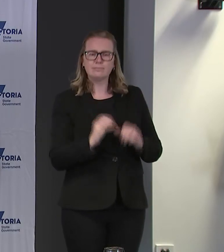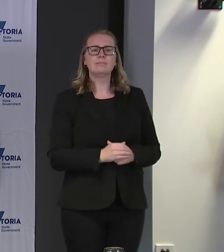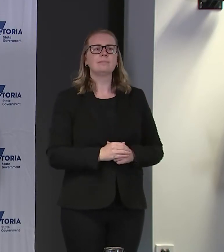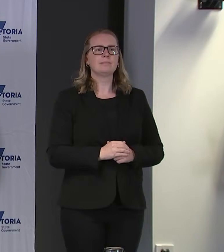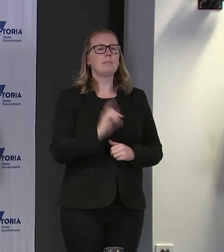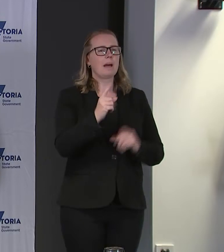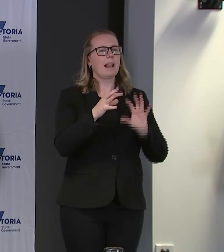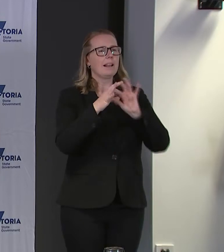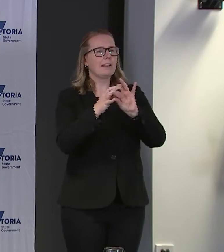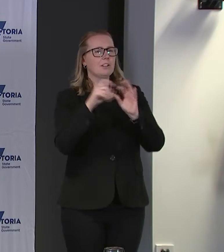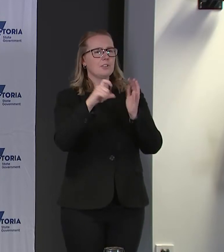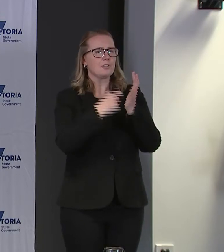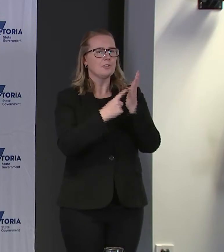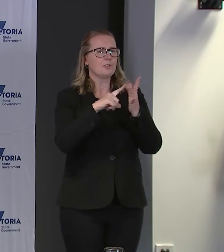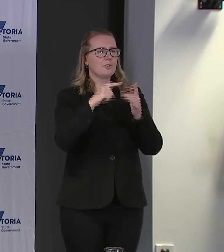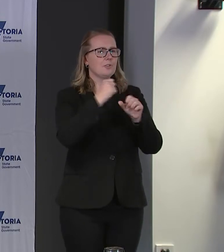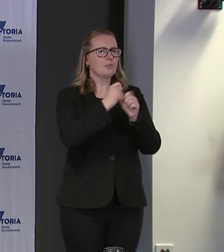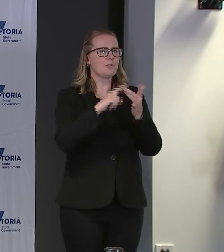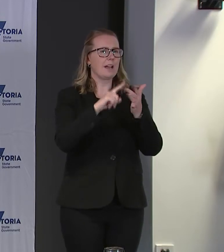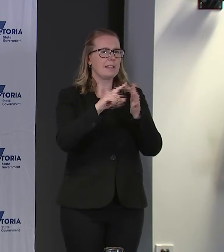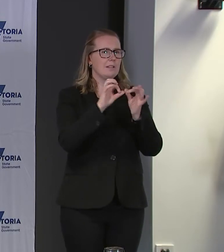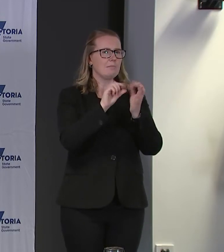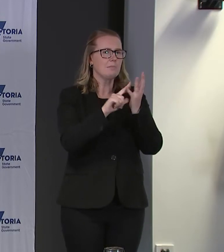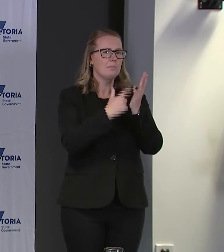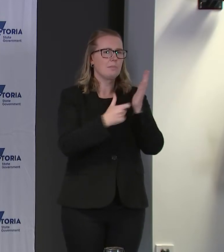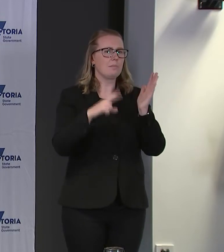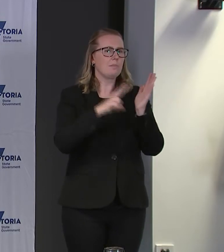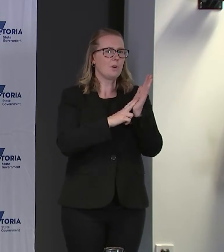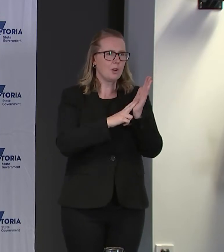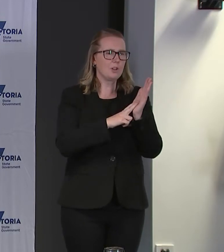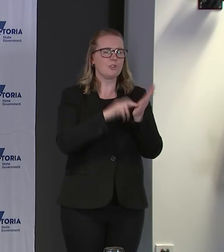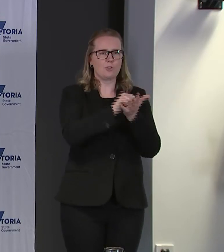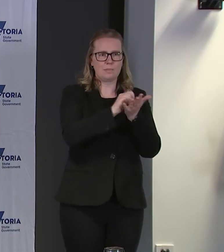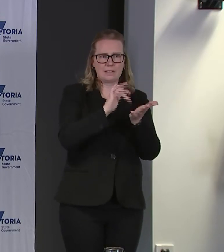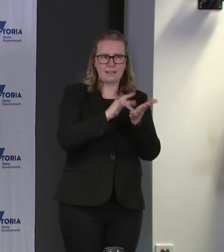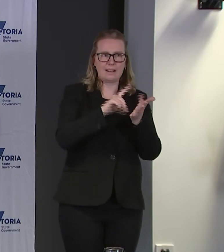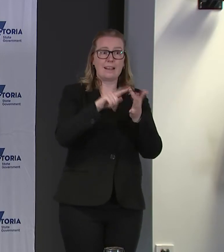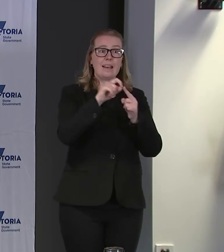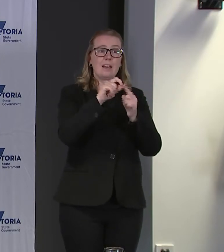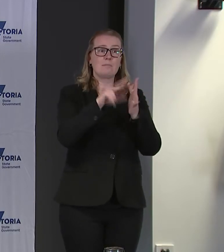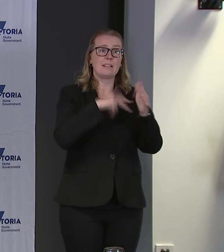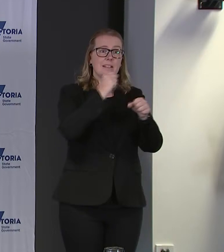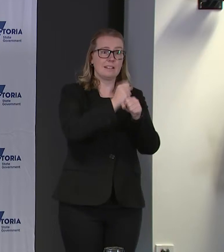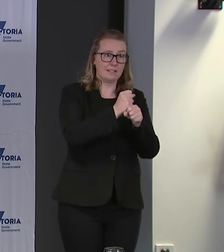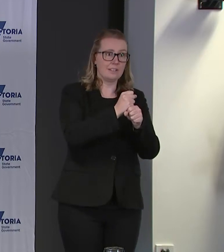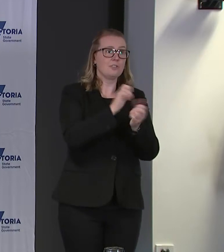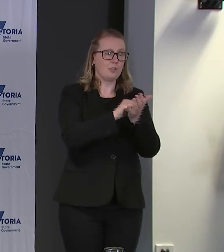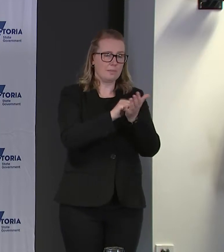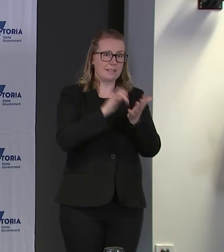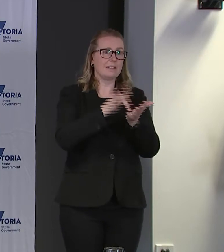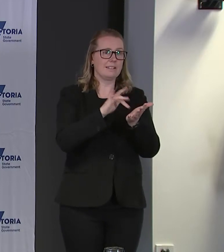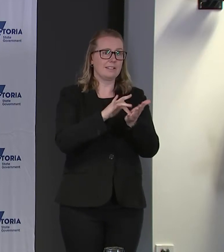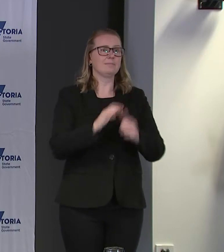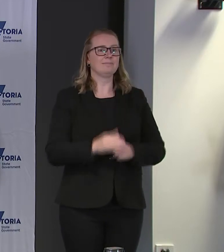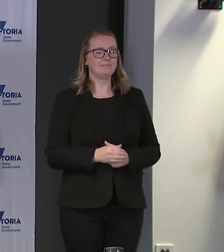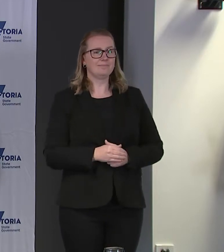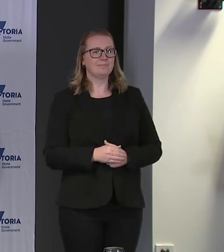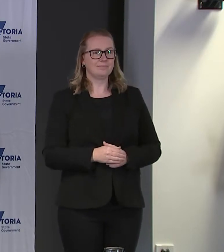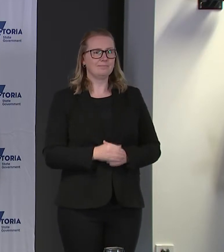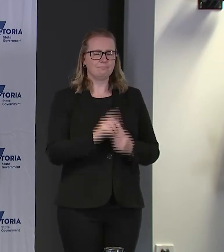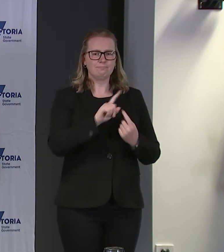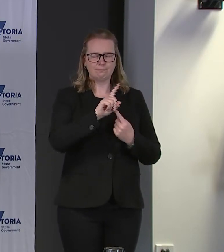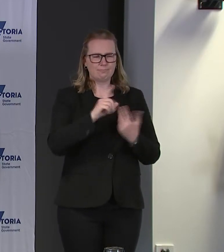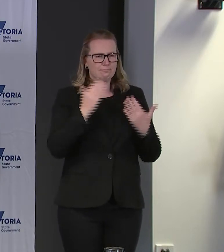to Craigieburn Shopping Centre and Epping Plaza Shopping Centre. They were frequent attendees at both of those sites. We haven't got a